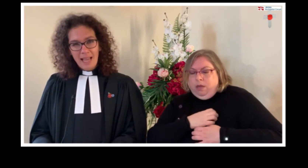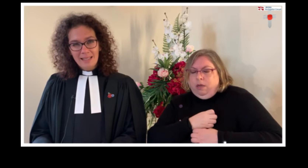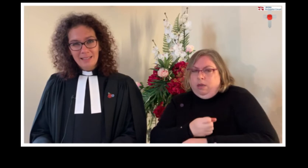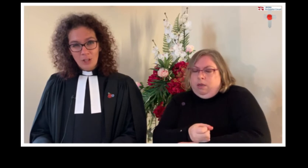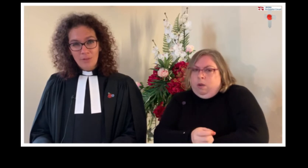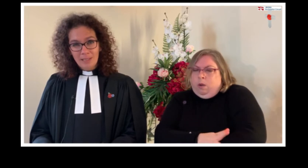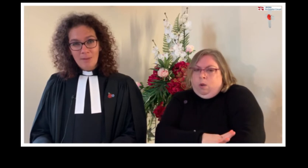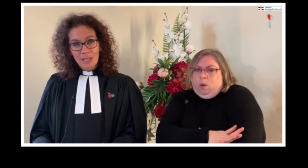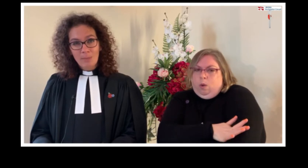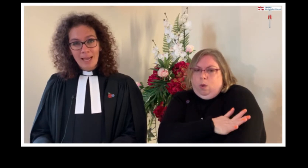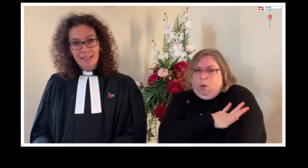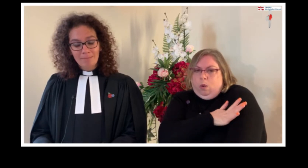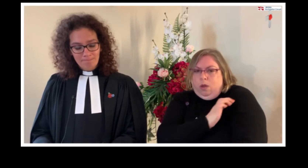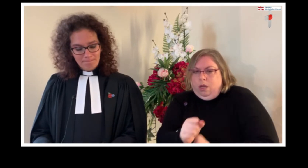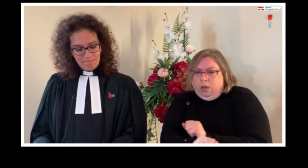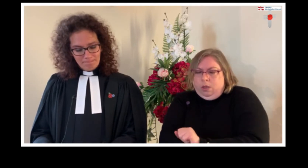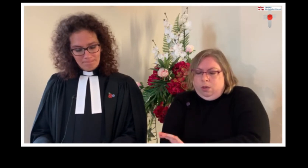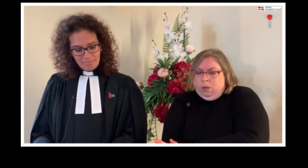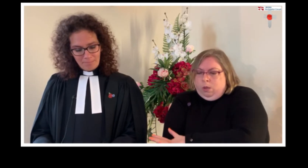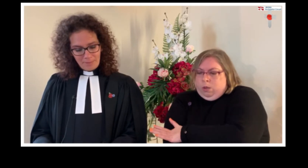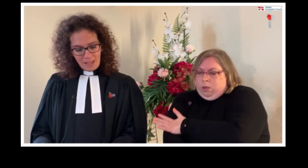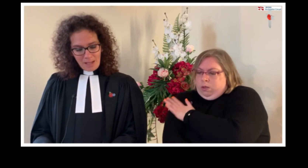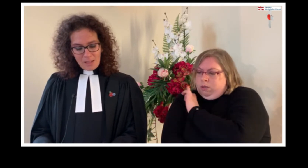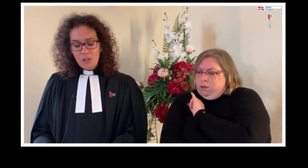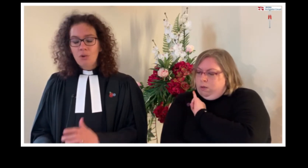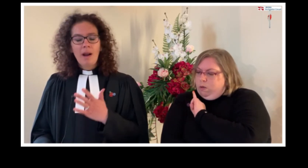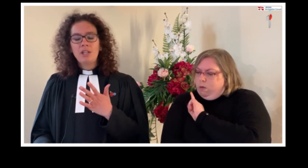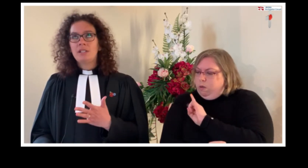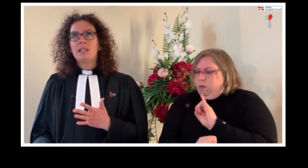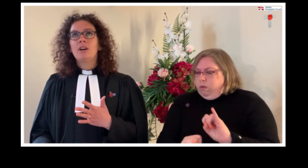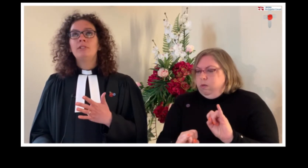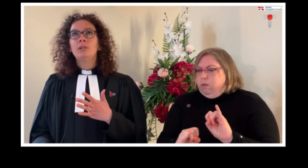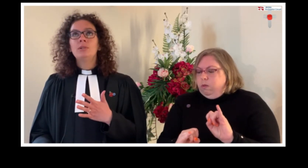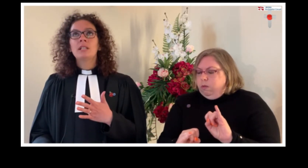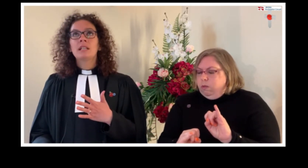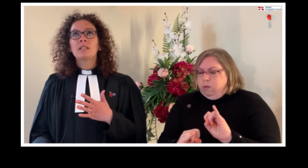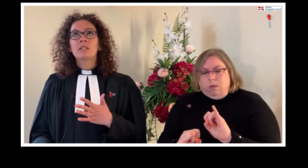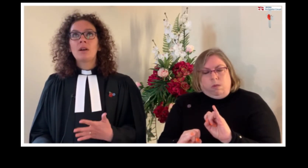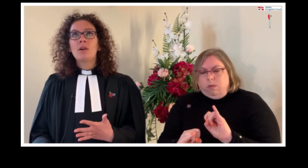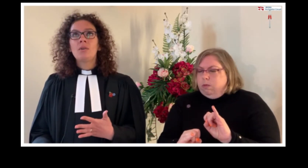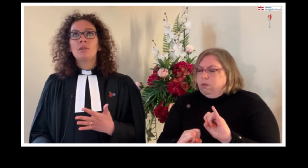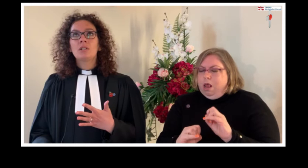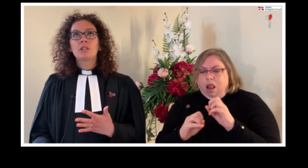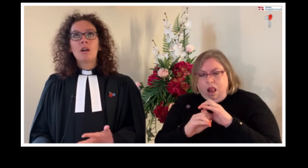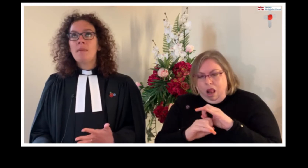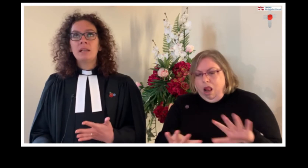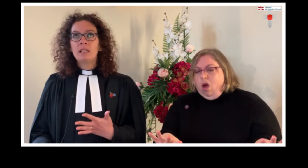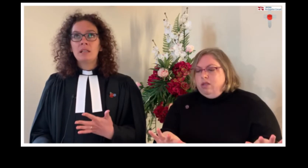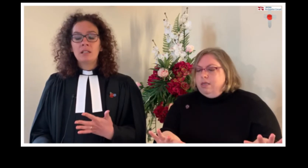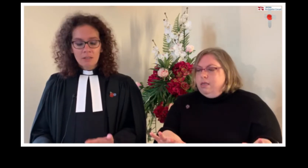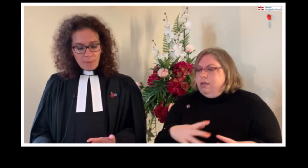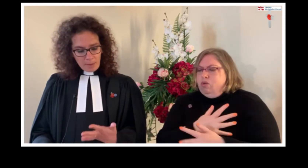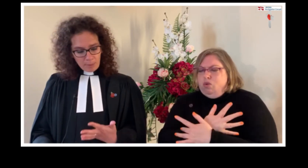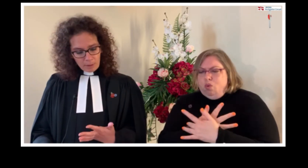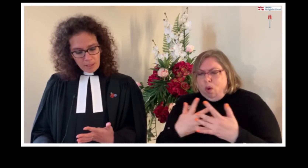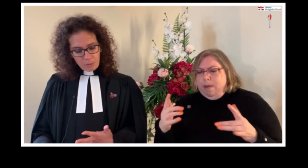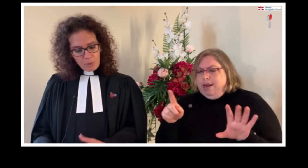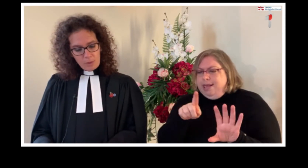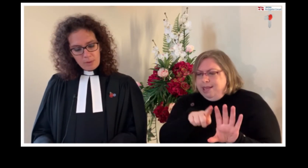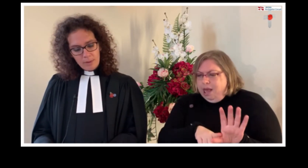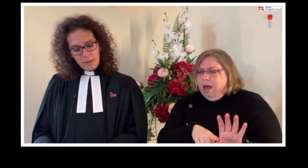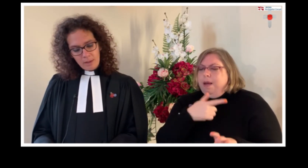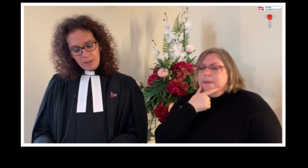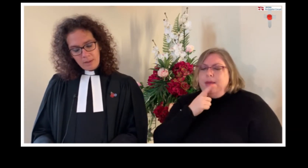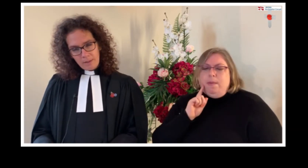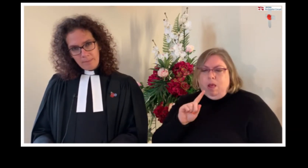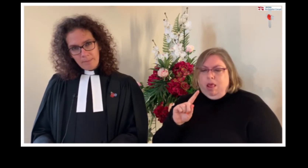and it sends shivers down my spine. The tragedy of losing so many young people in